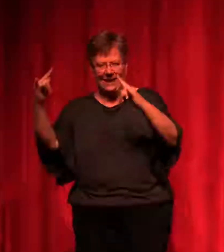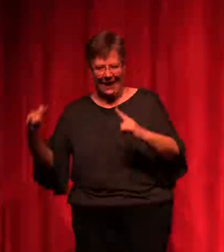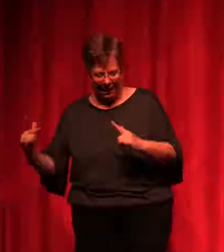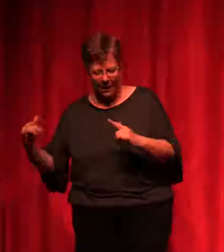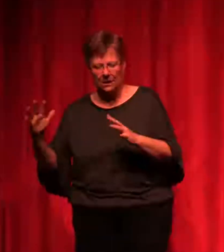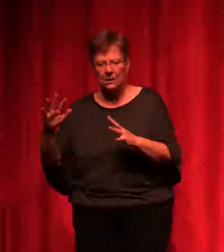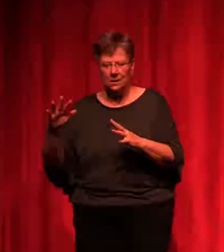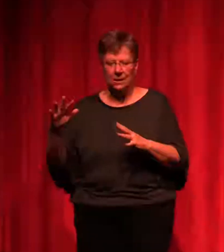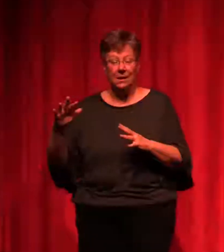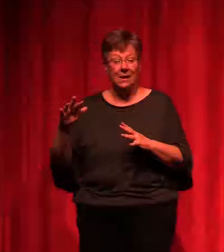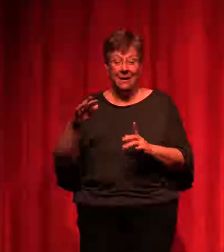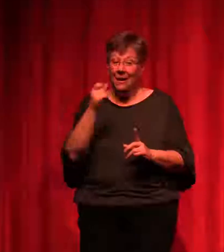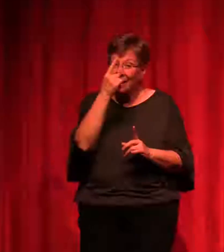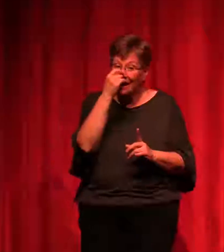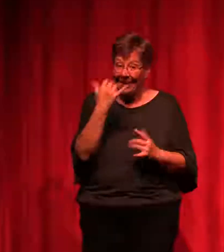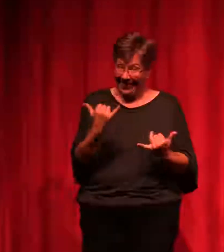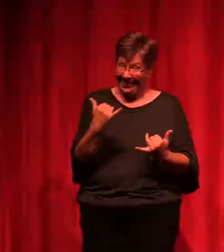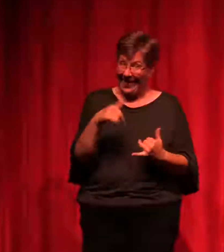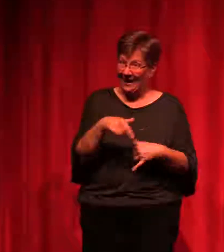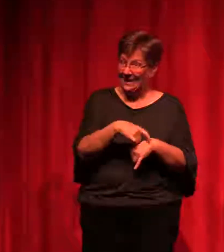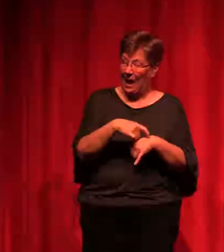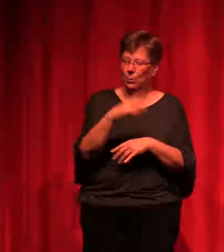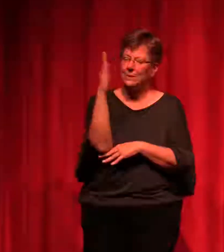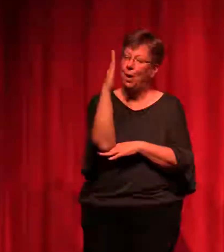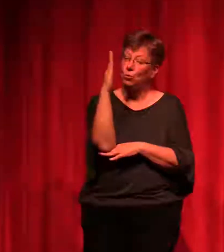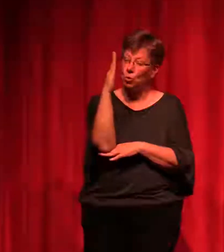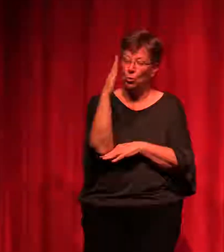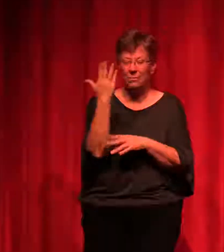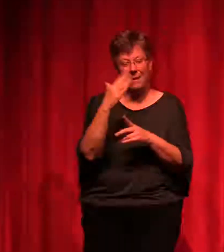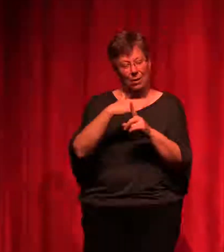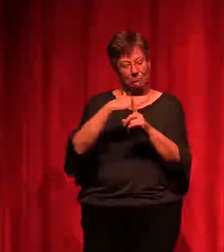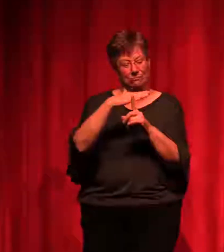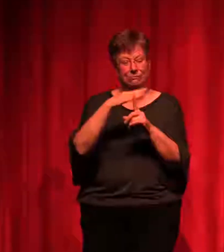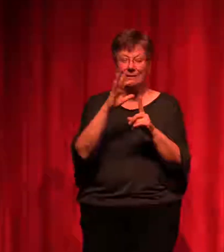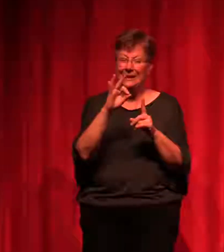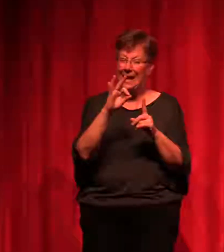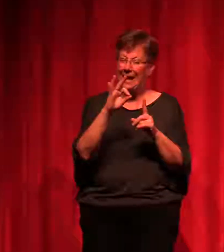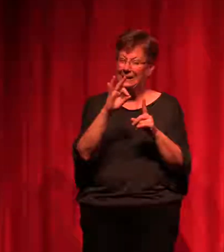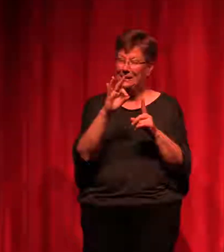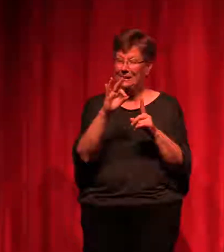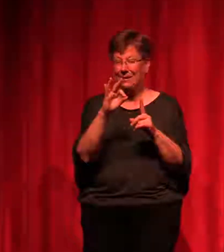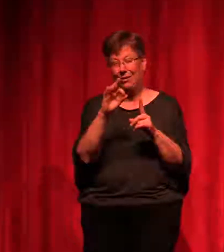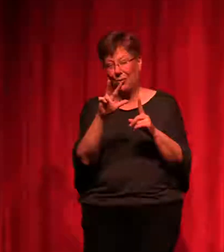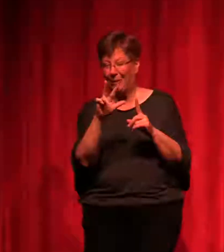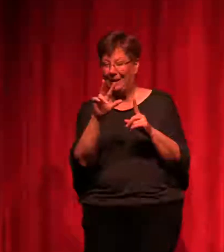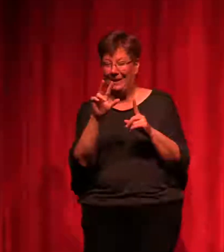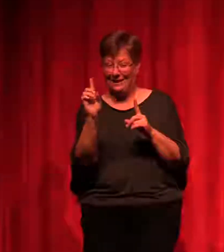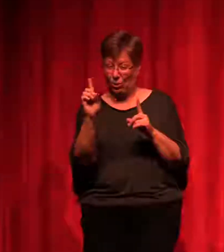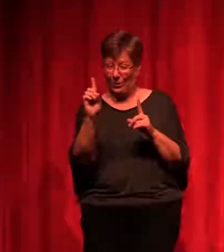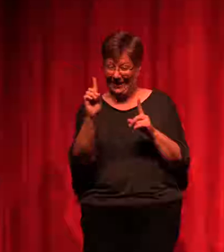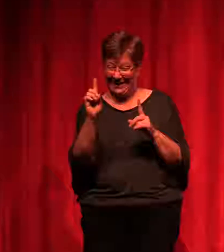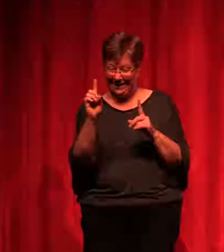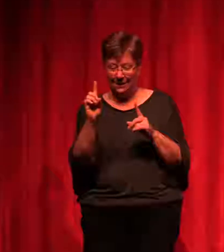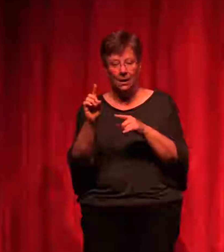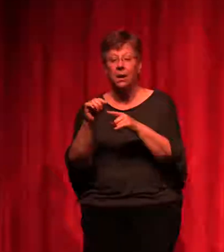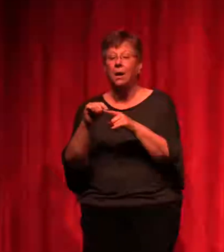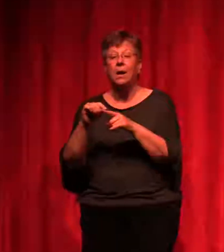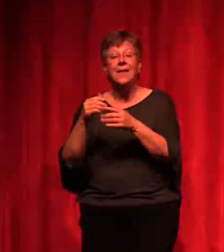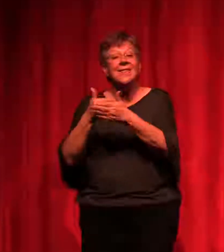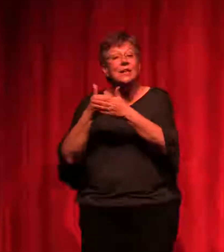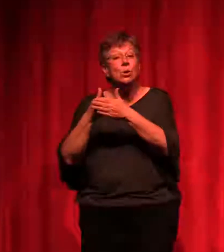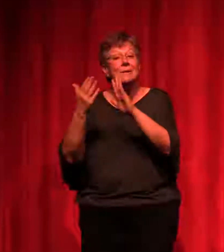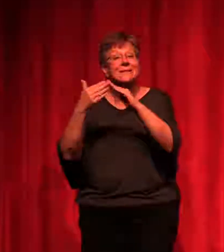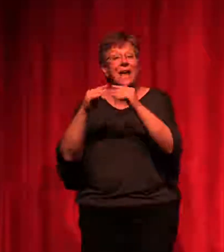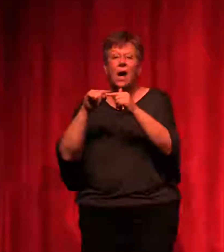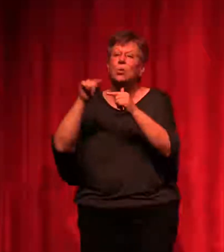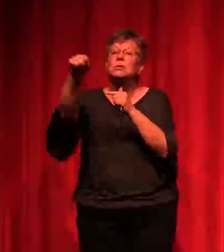92 degrees. It was about noon, and we're 100 kilometers from town, and we haven't seen anybody on the road